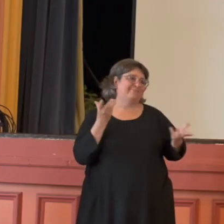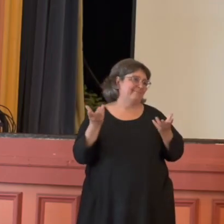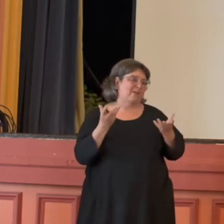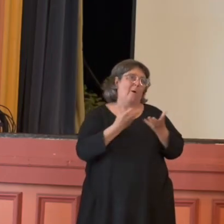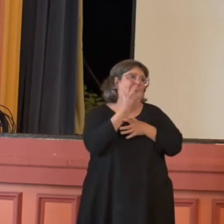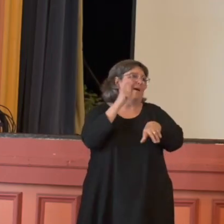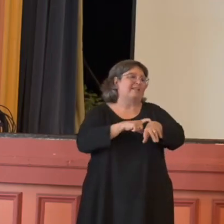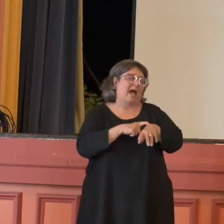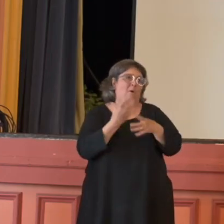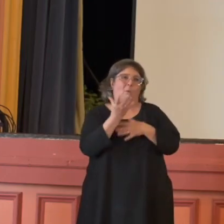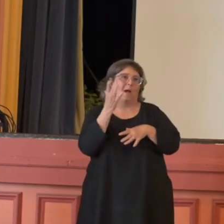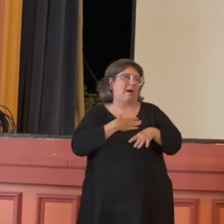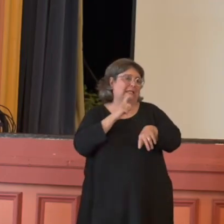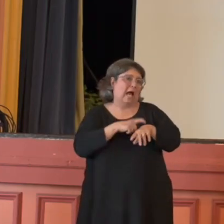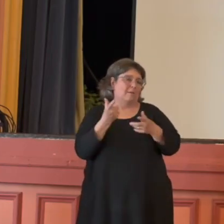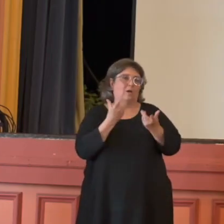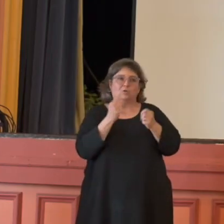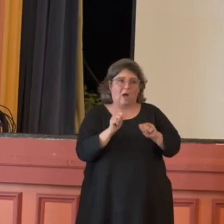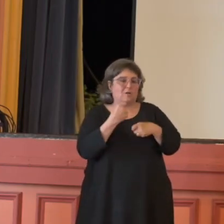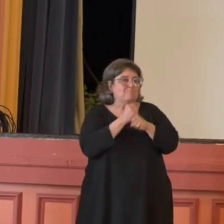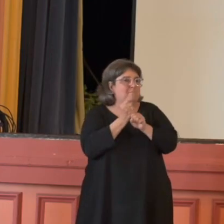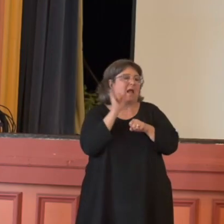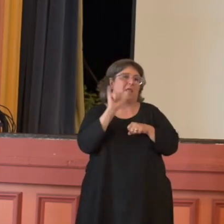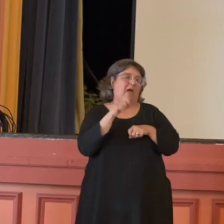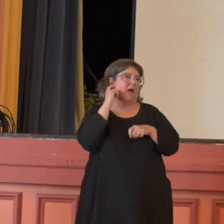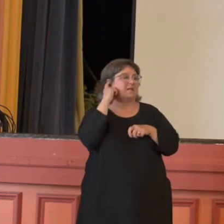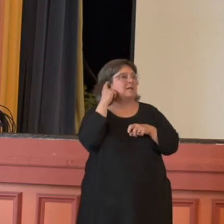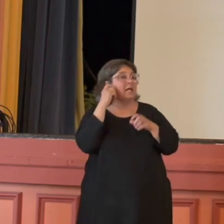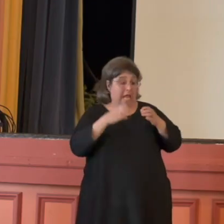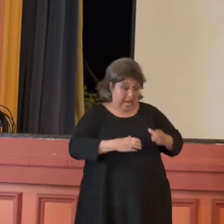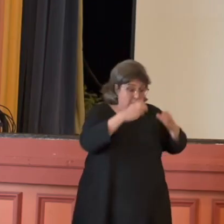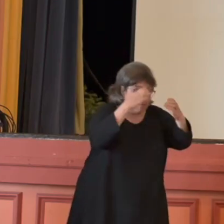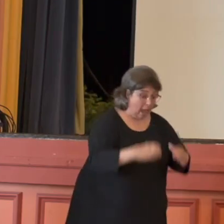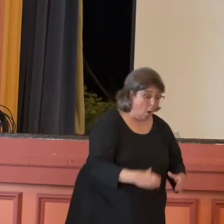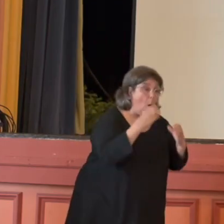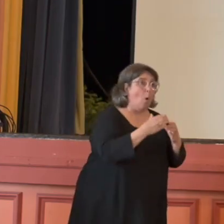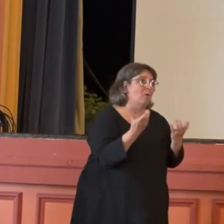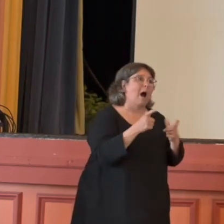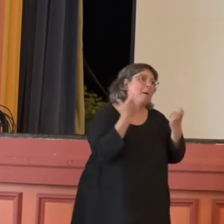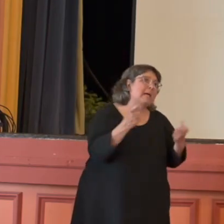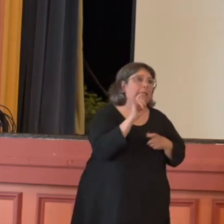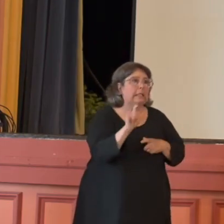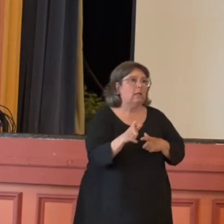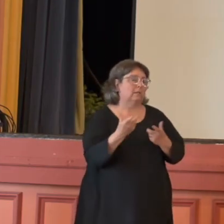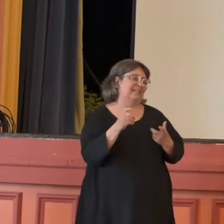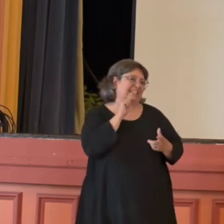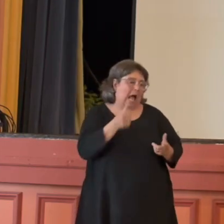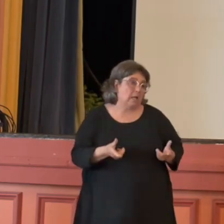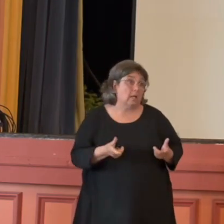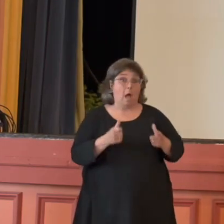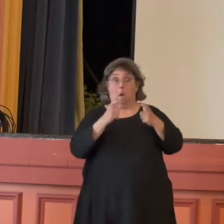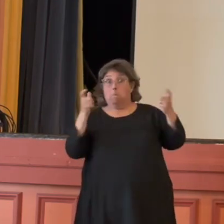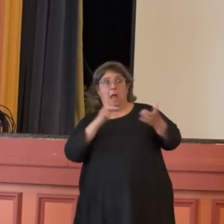it's a waste of your time, it's a waste of my time to try to make those in the manhole a big thing. But the